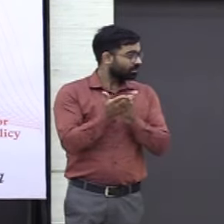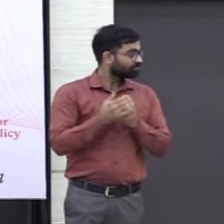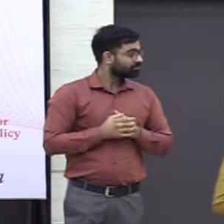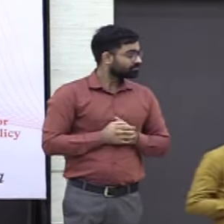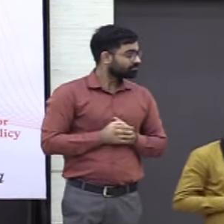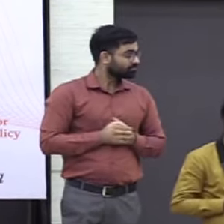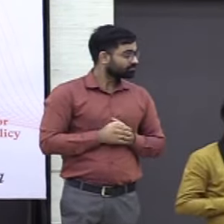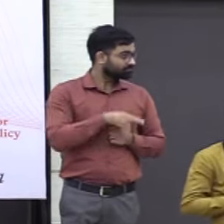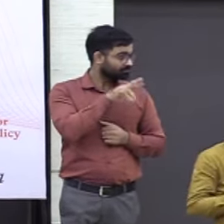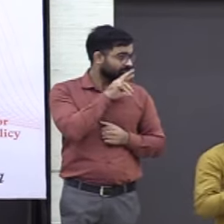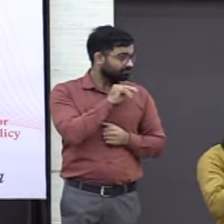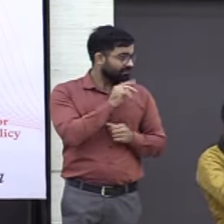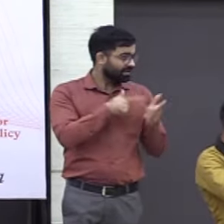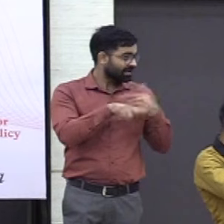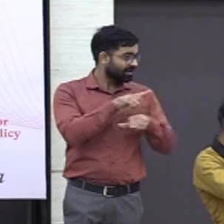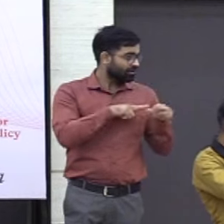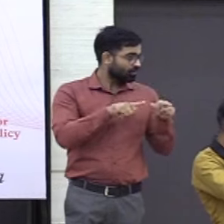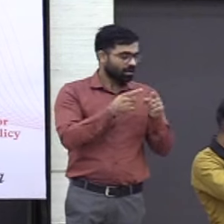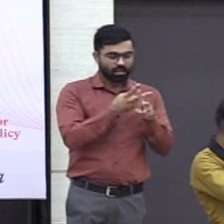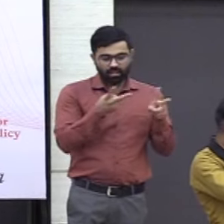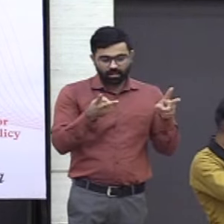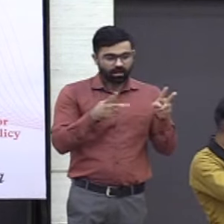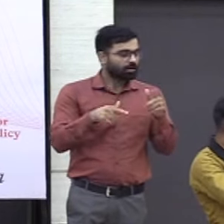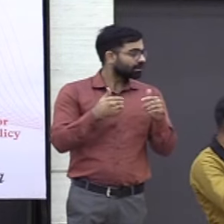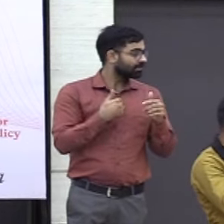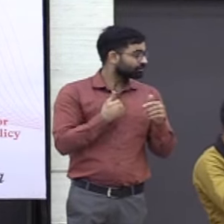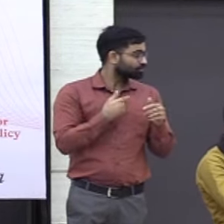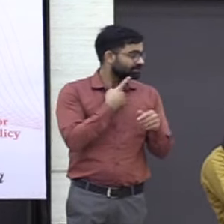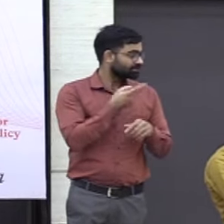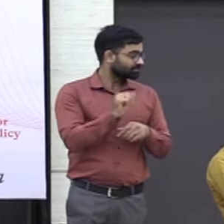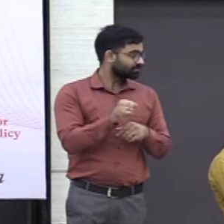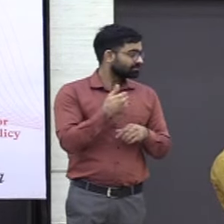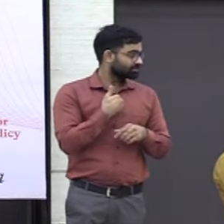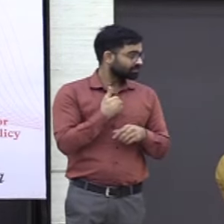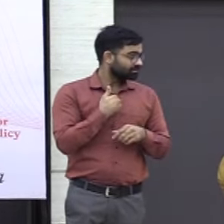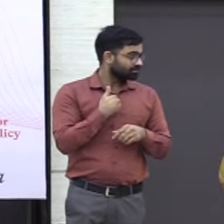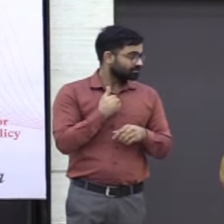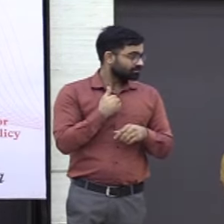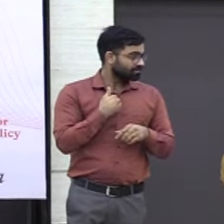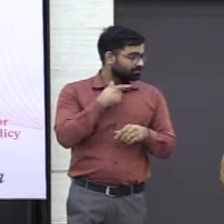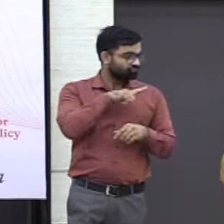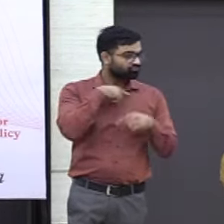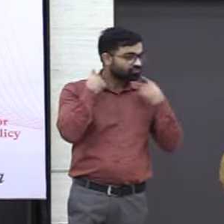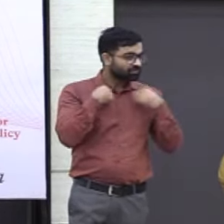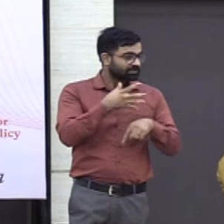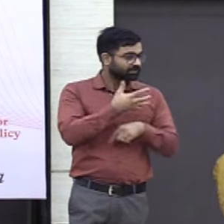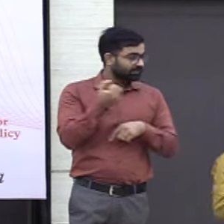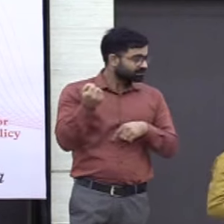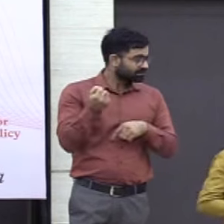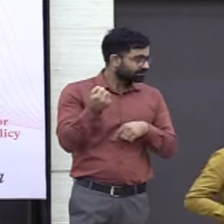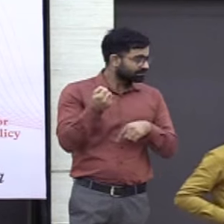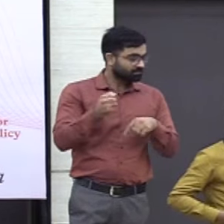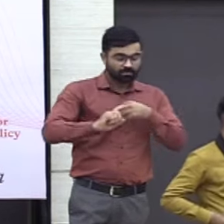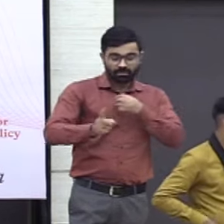that, speaking from the language of masses, what I would say if I had a chain snatched is that there should have been